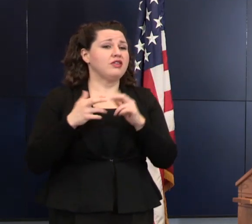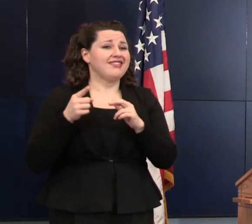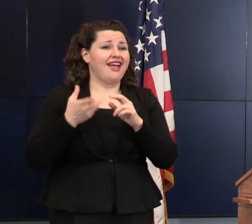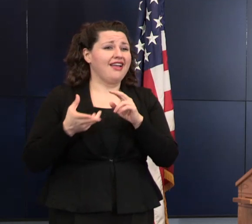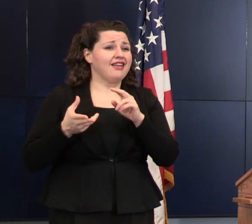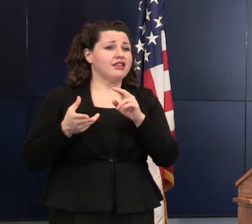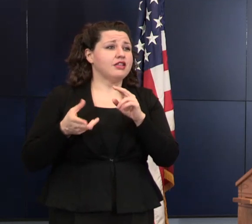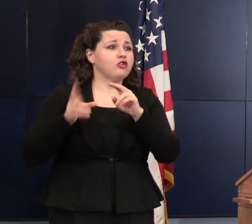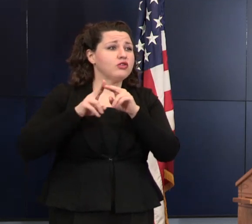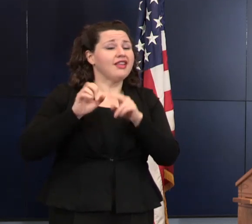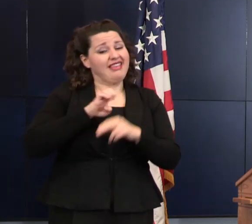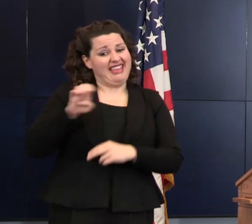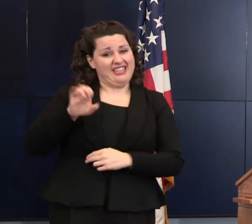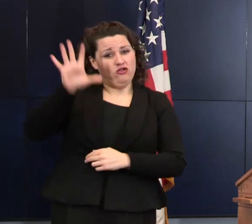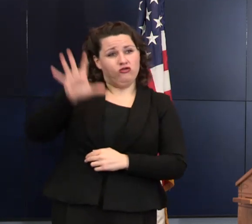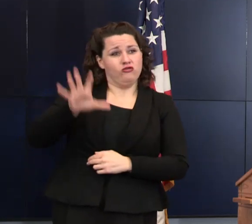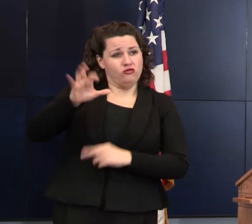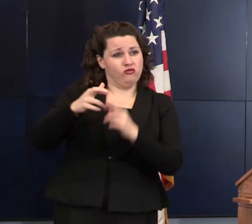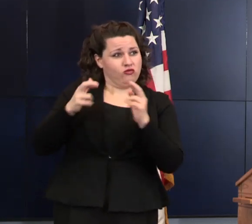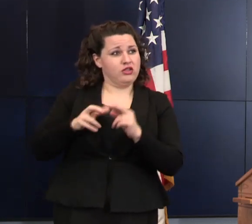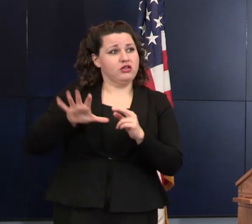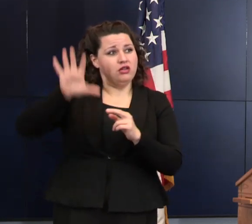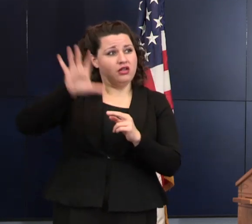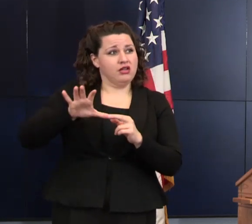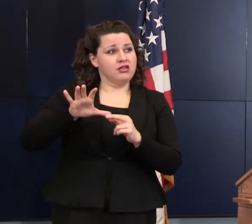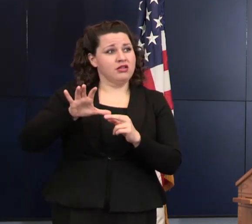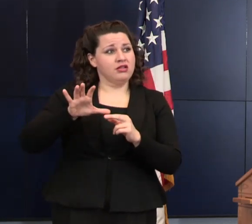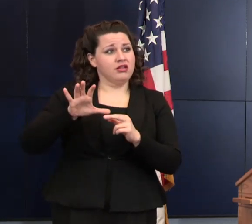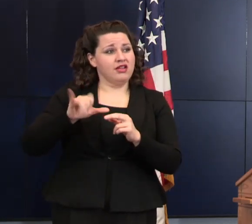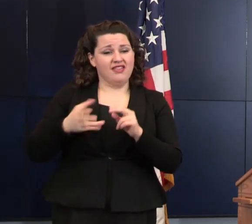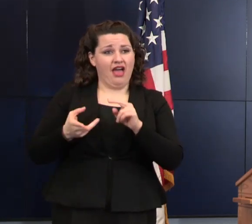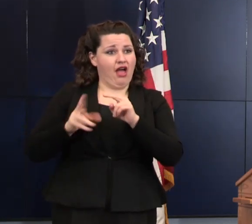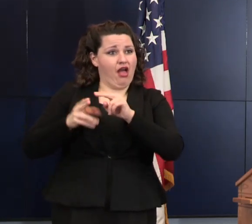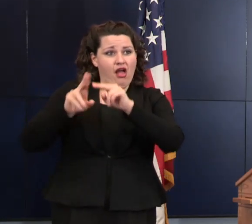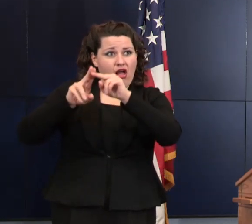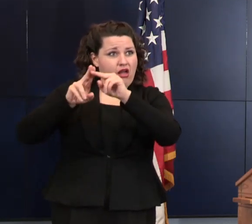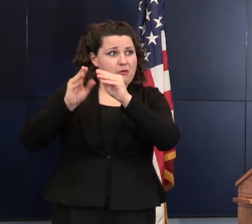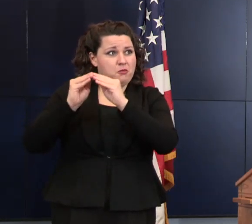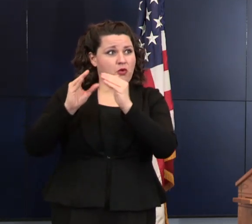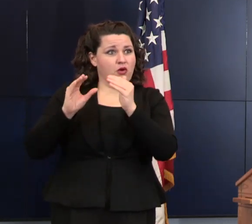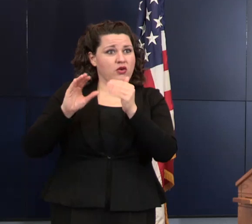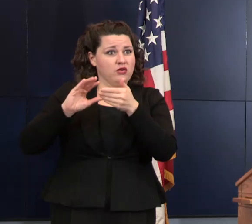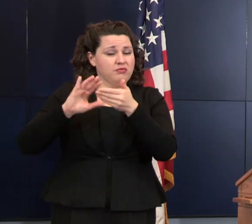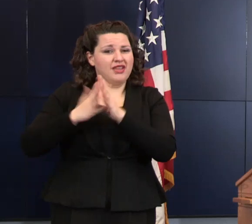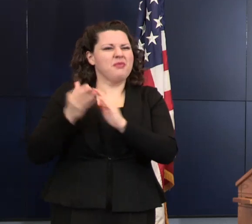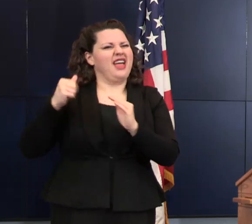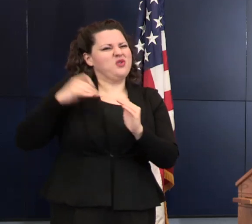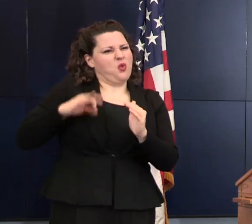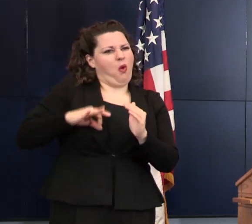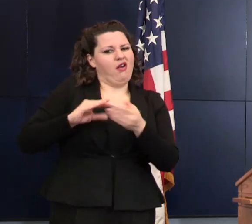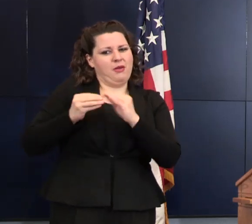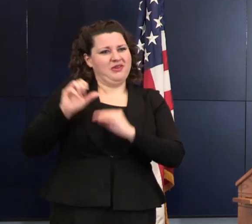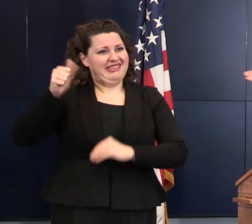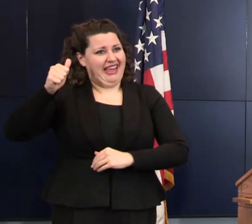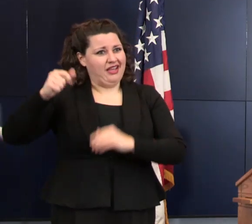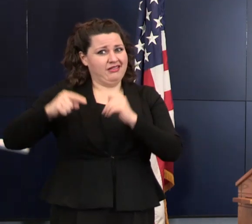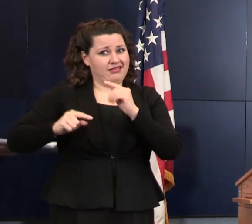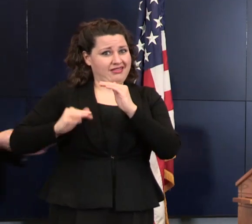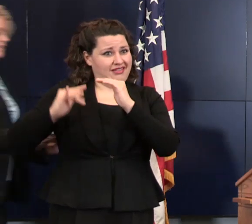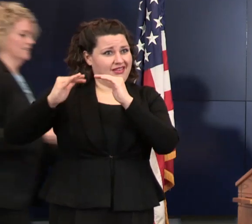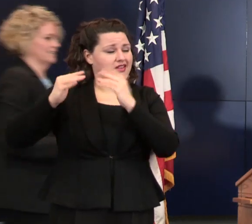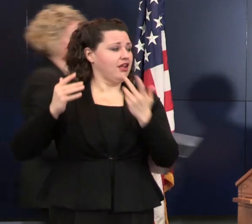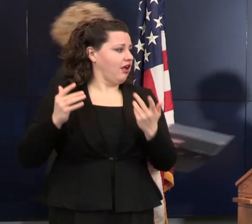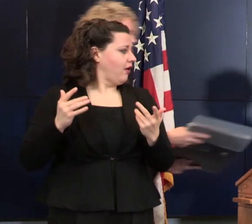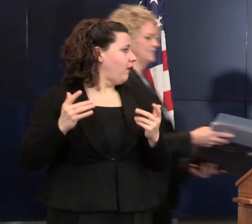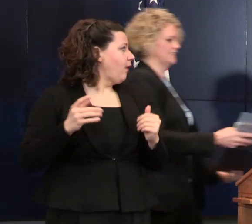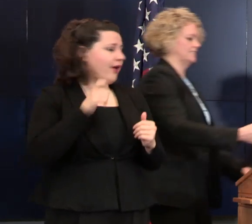has the eastern region of the state moved up in any way, close to that number 10? Oh boy, I bet I don't have it. I think both, oh, she